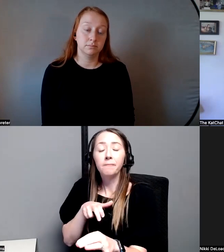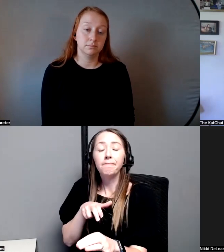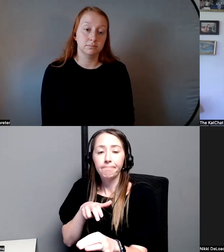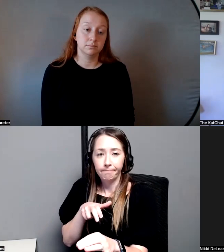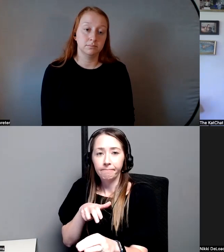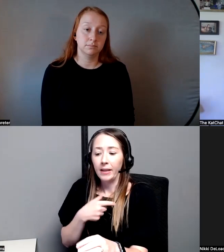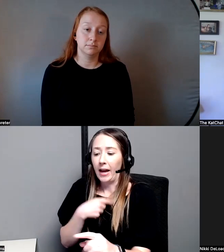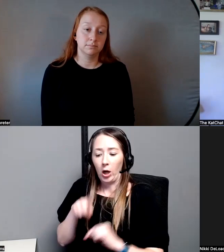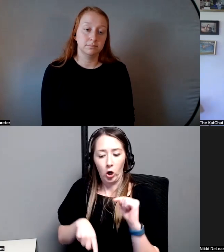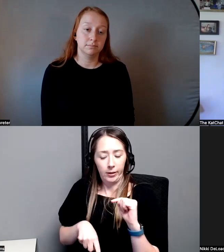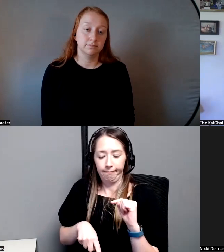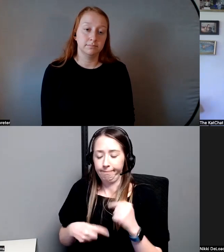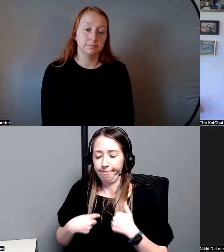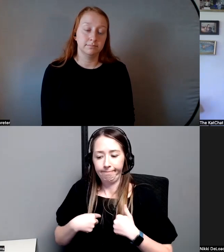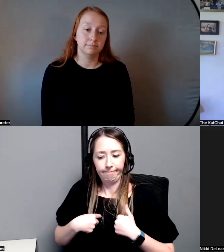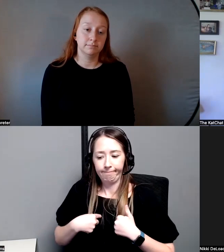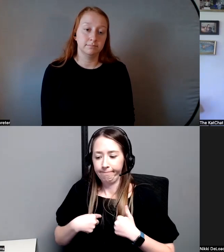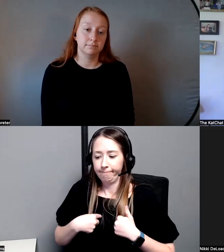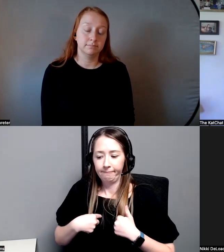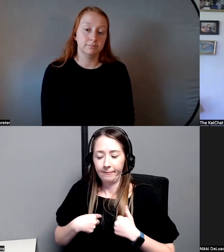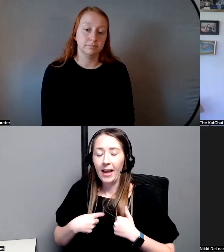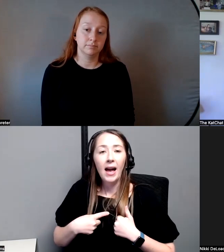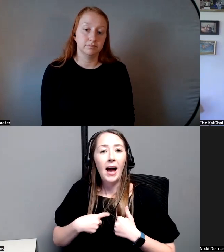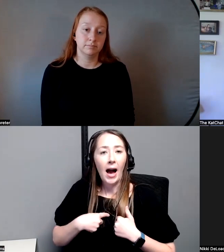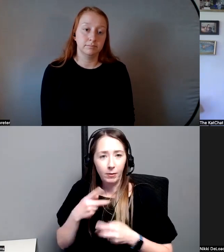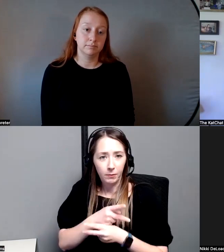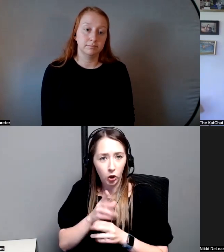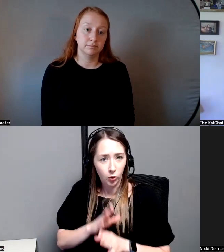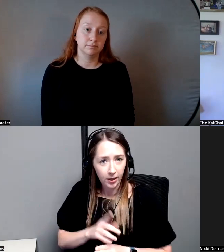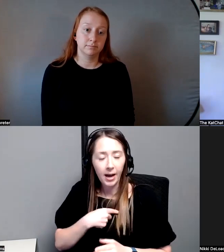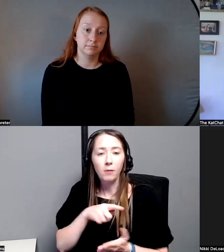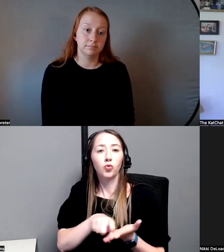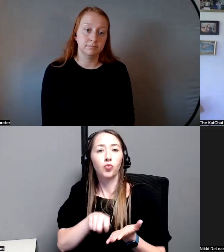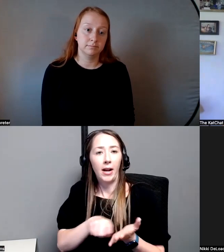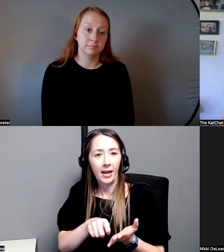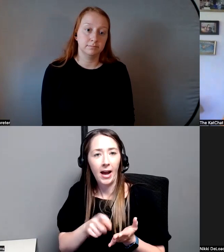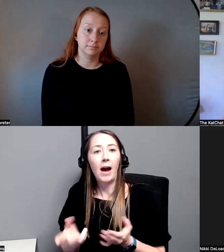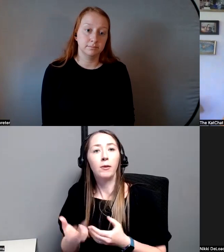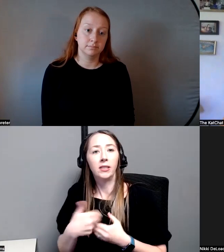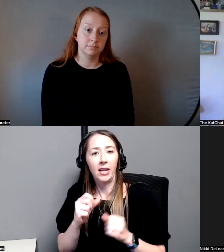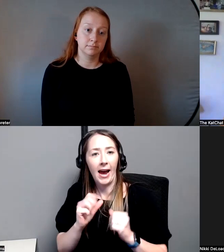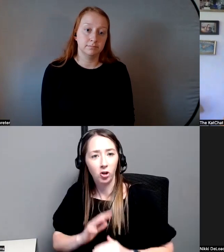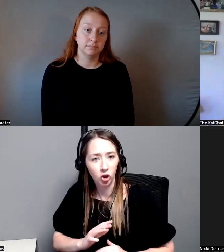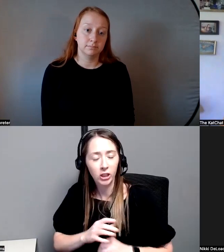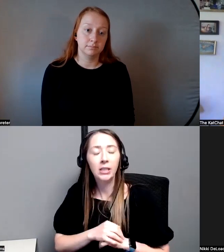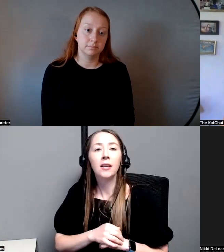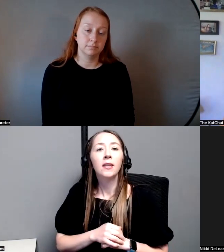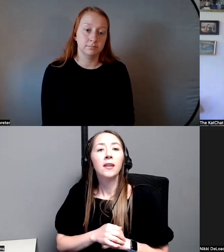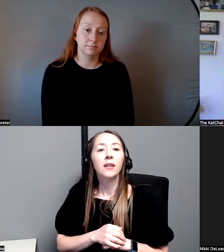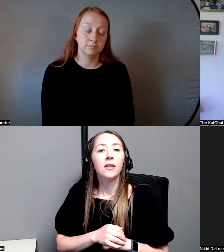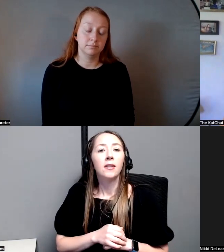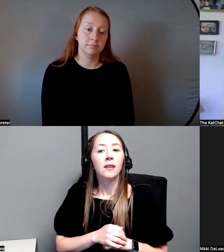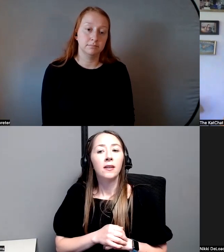I couldn't, right? I was producing it, I was writing it, I was starring in it, and